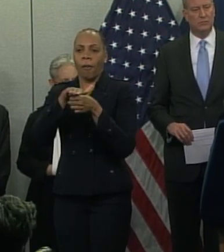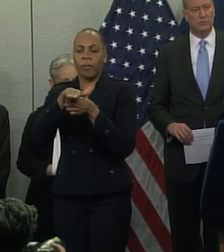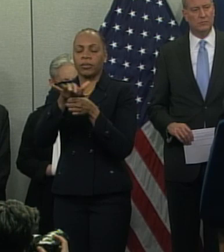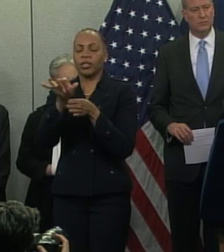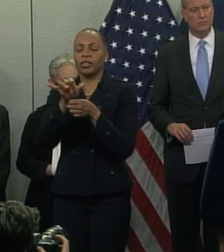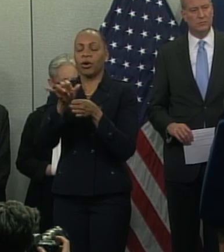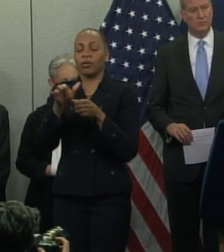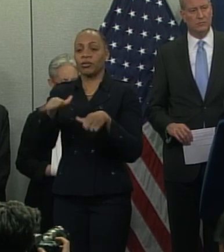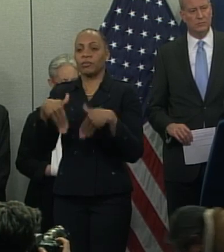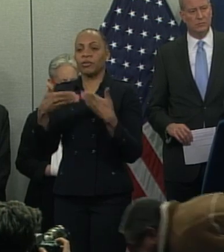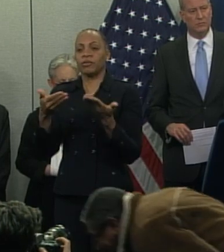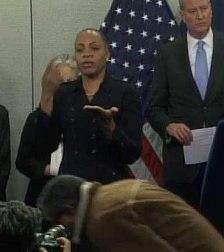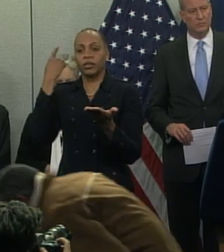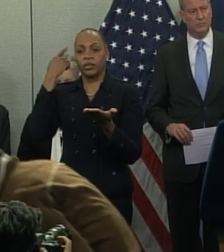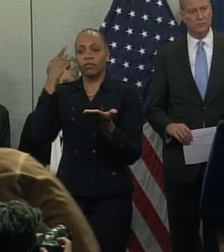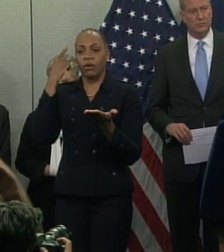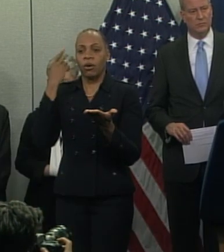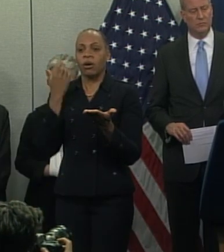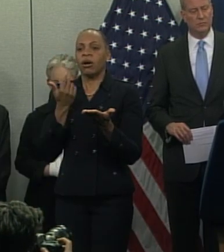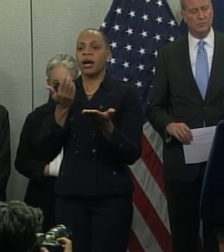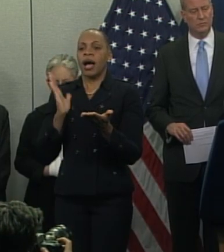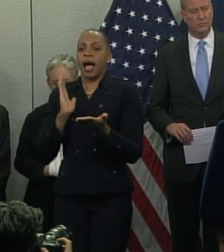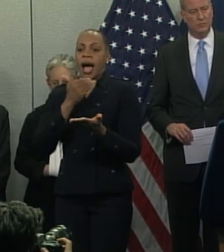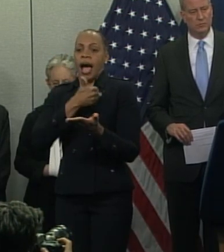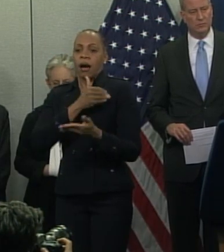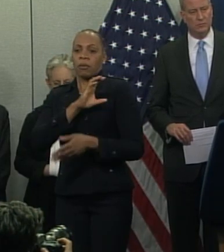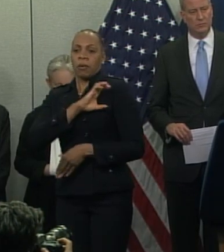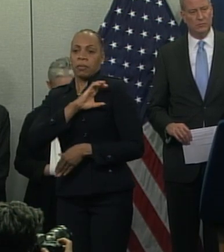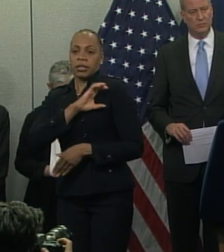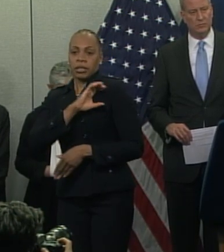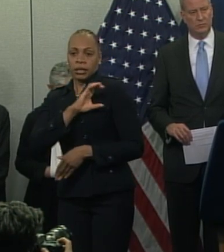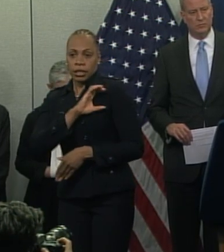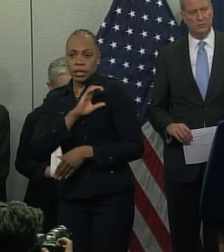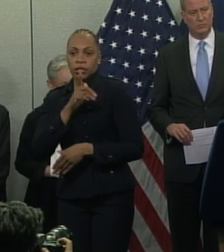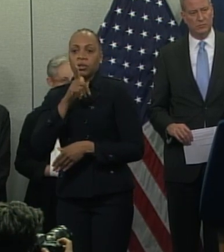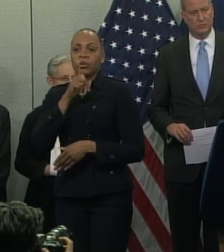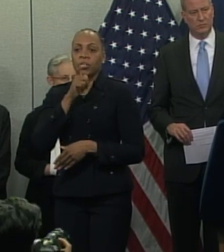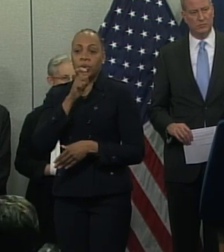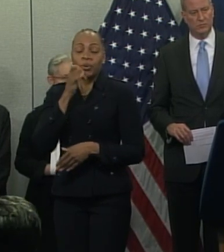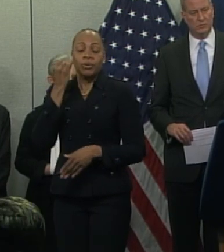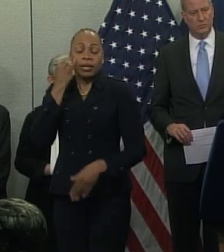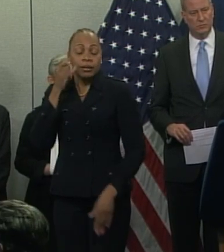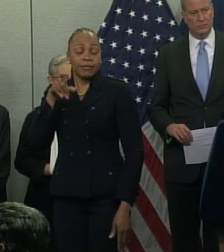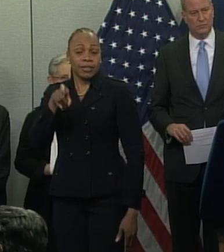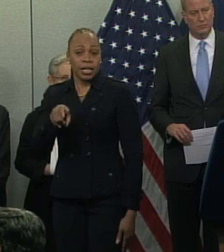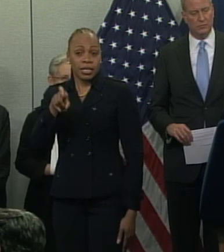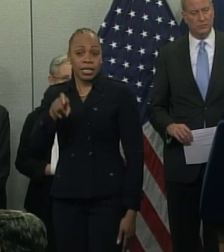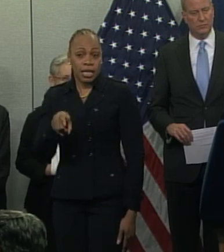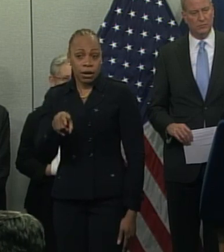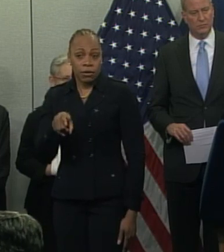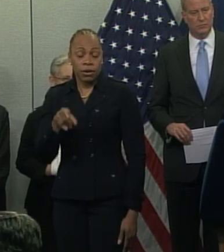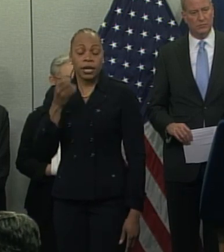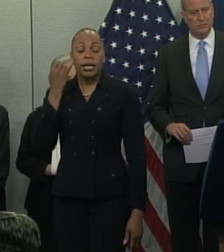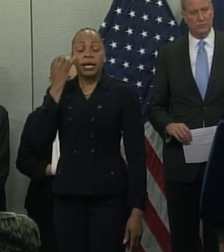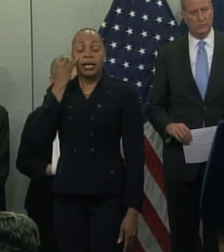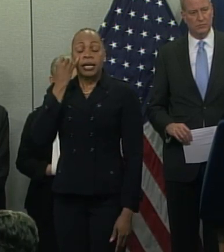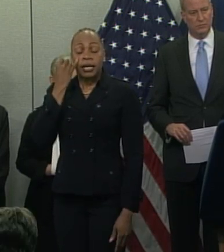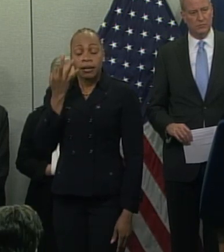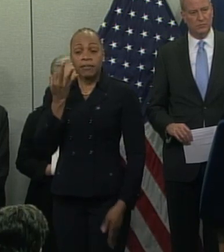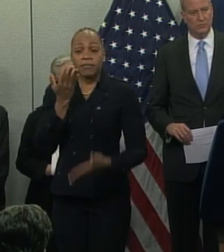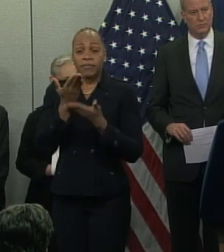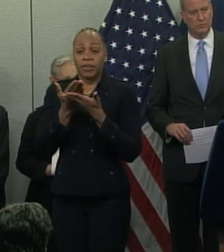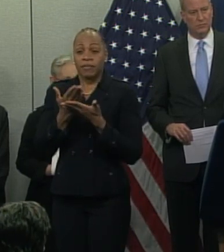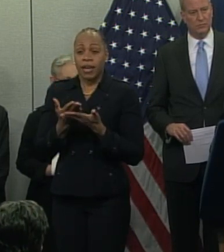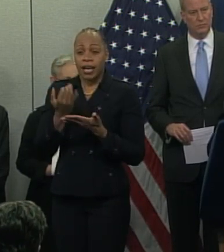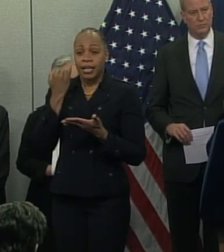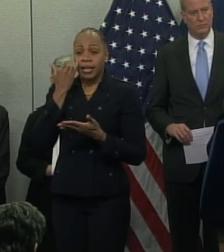provisions to hold over our police officers, full tours if necessary, if in fact many of